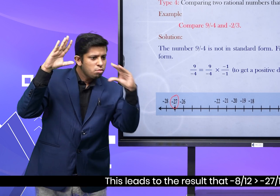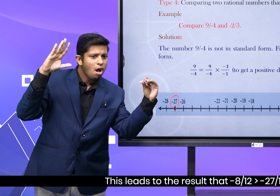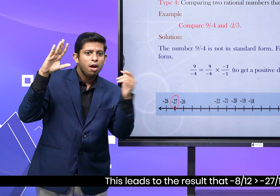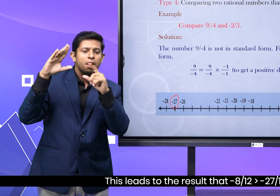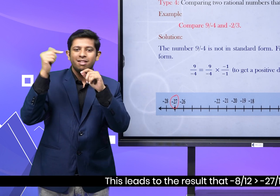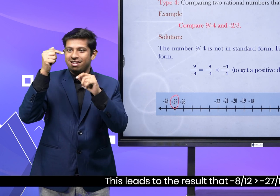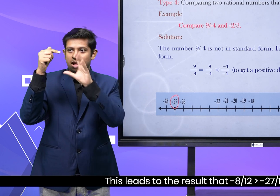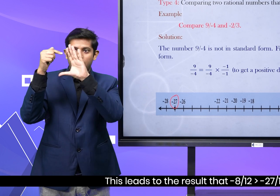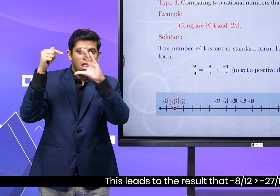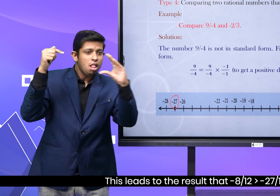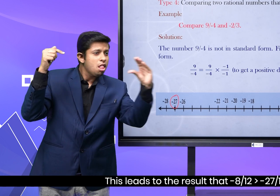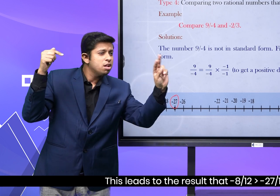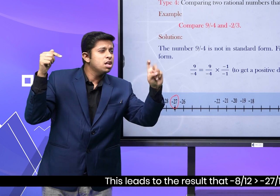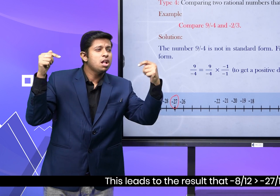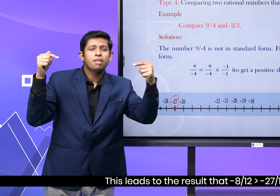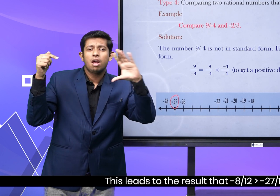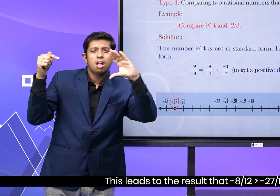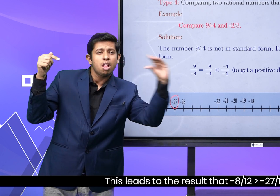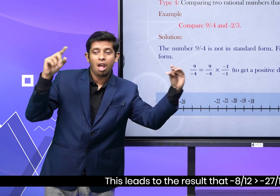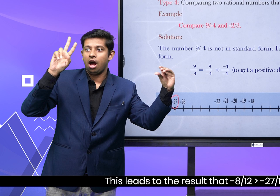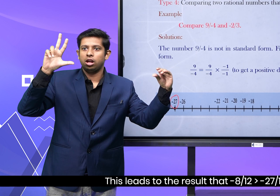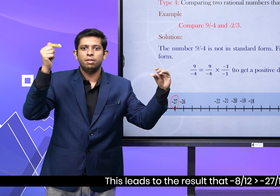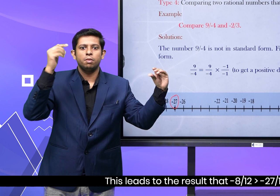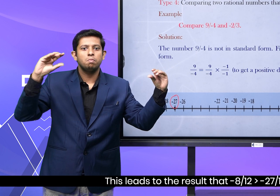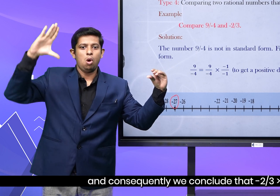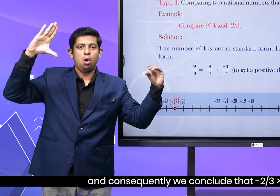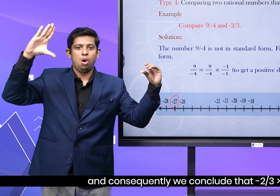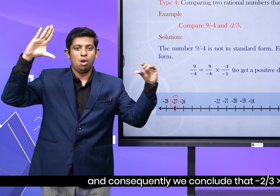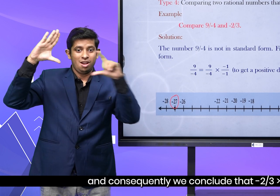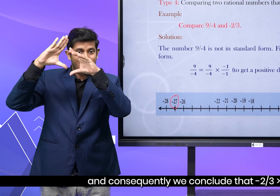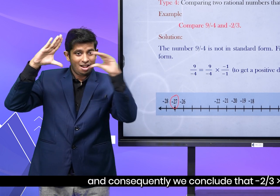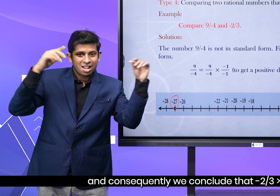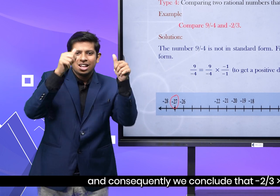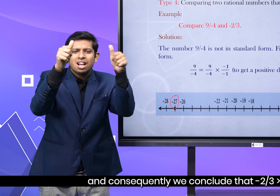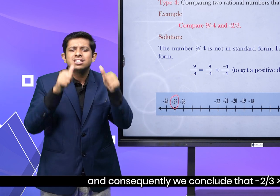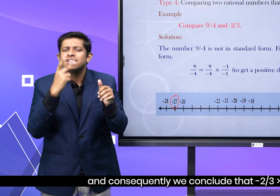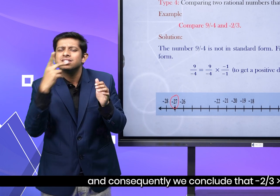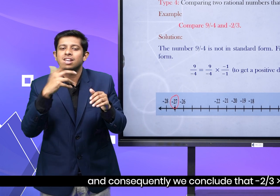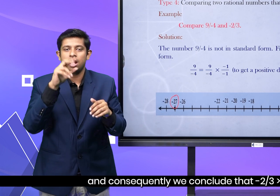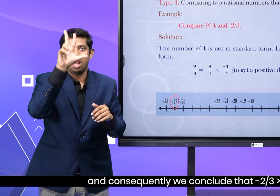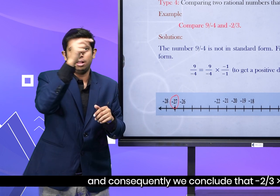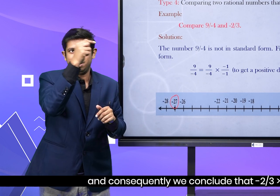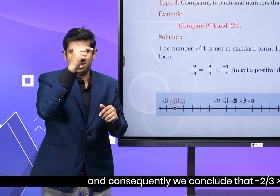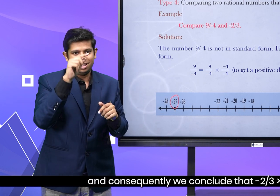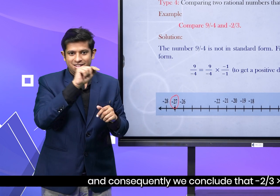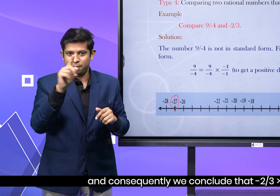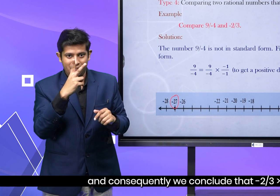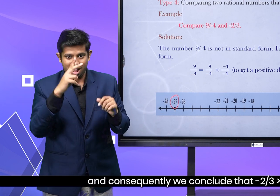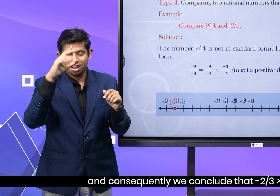This leads to the result that minus 8 by 12 is less than minus 27 by 12, and consequently we conclude that minus 2 by 3 is less than 9